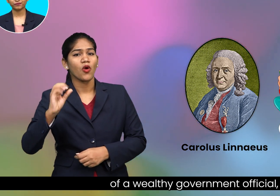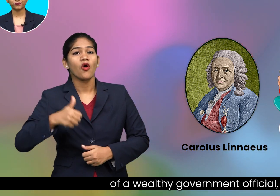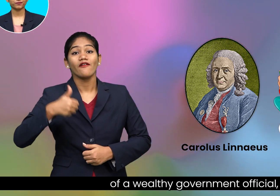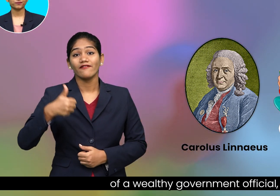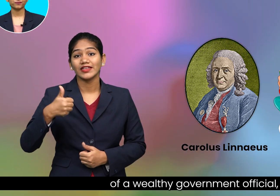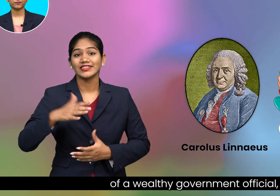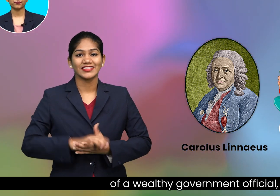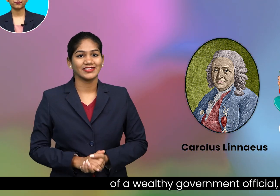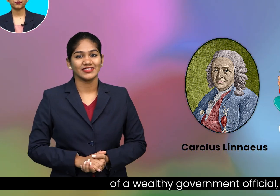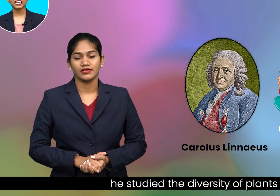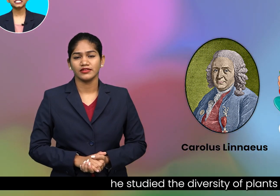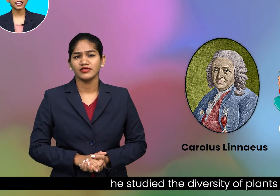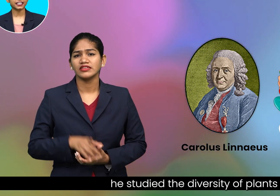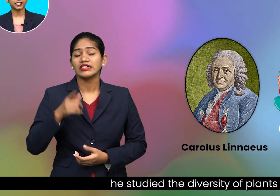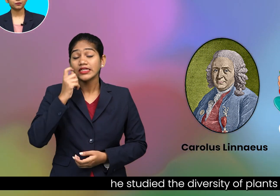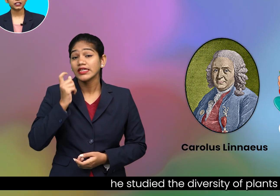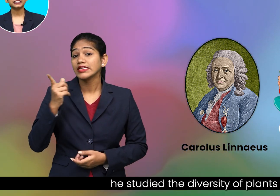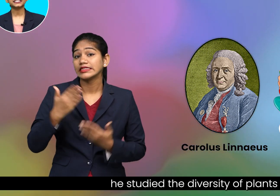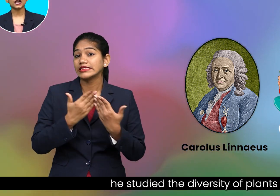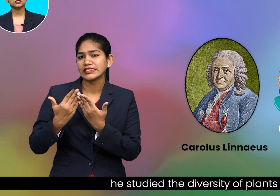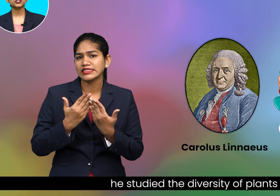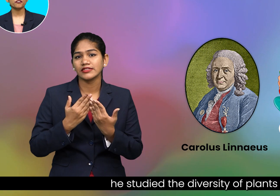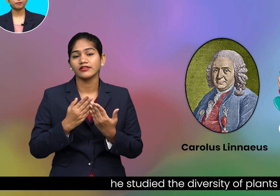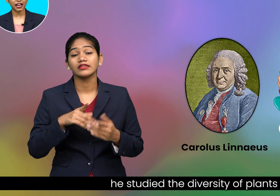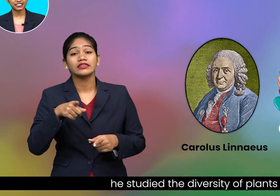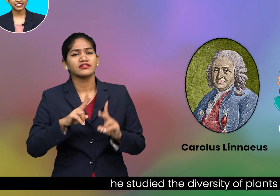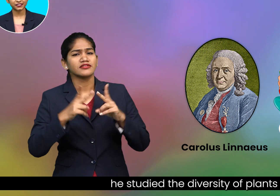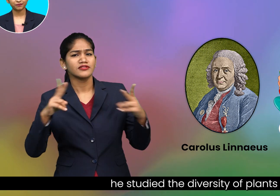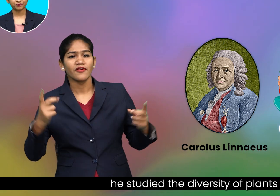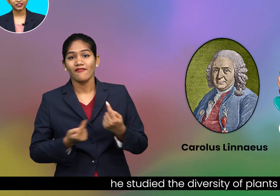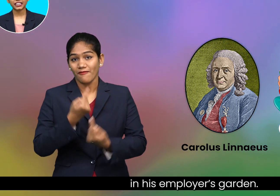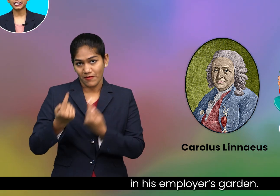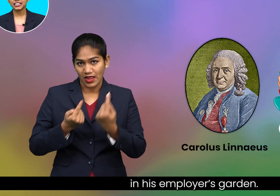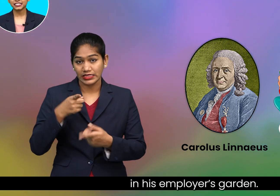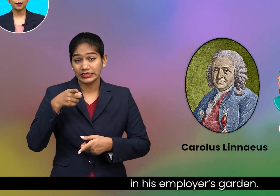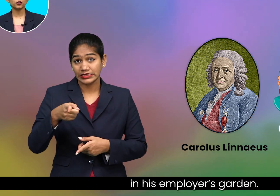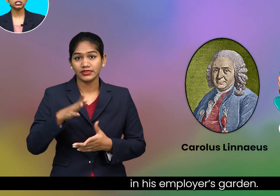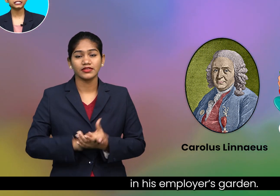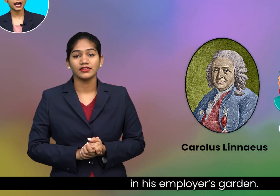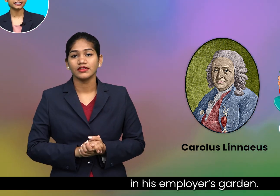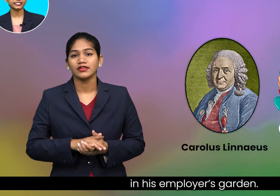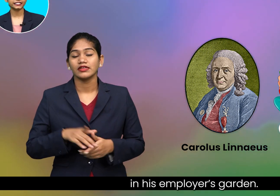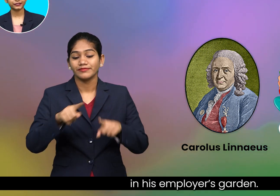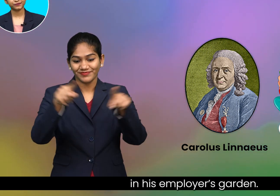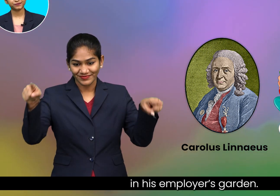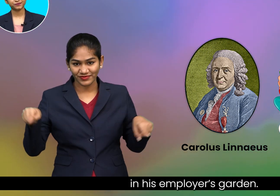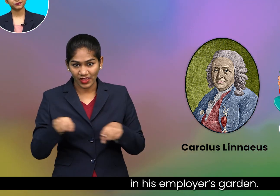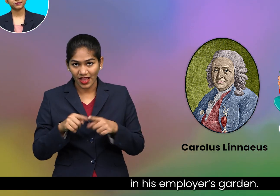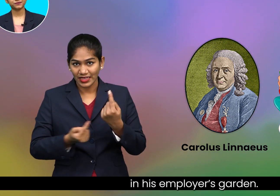he studied the diversity of plants in his employer's garden.